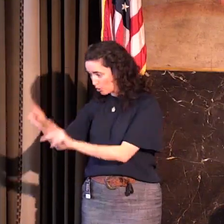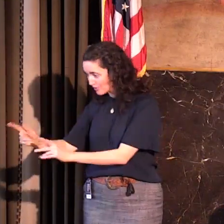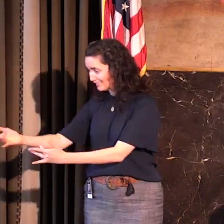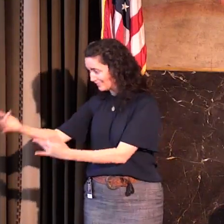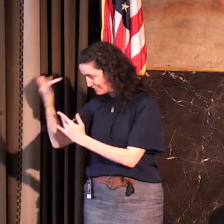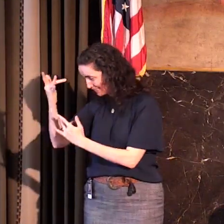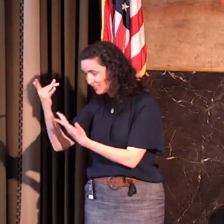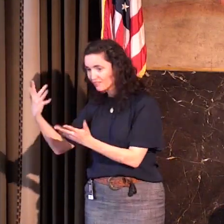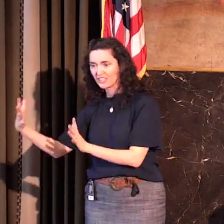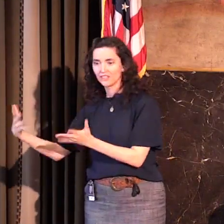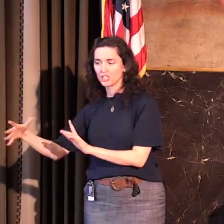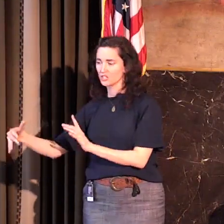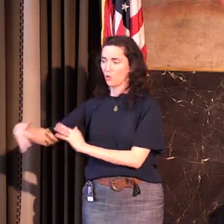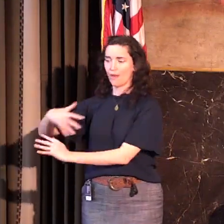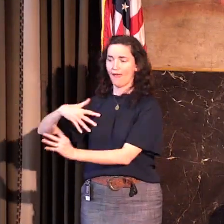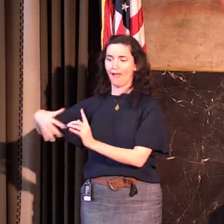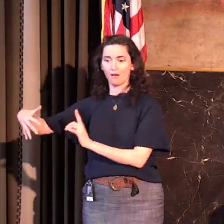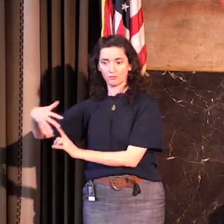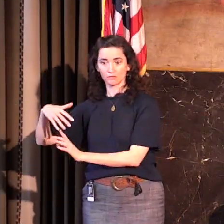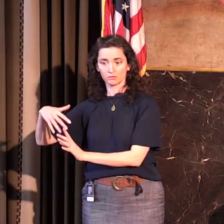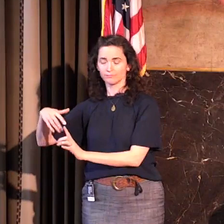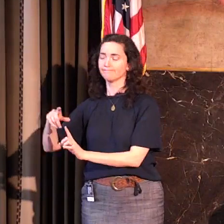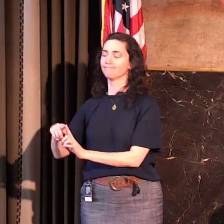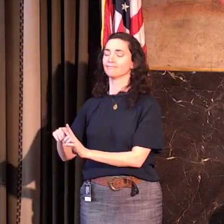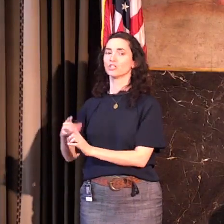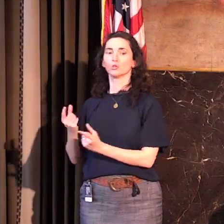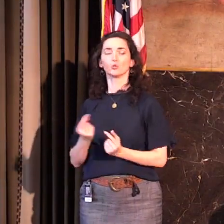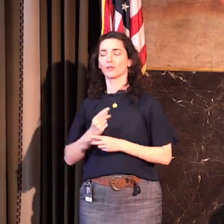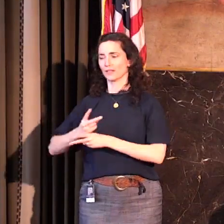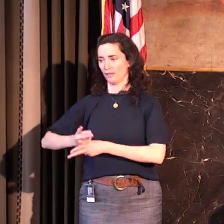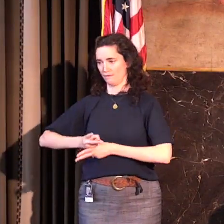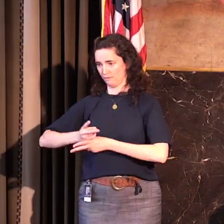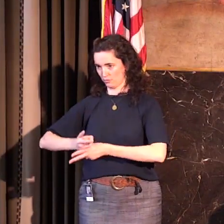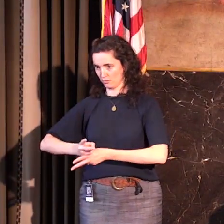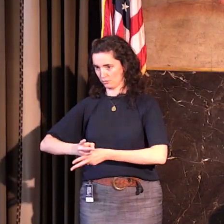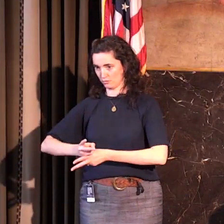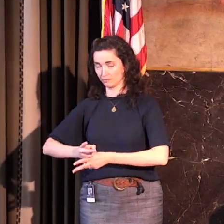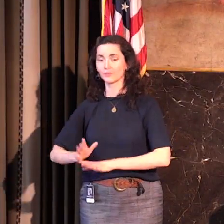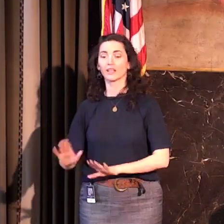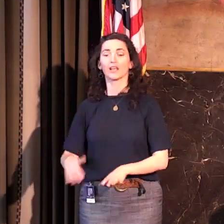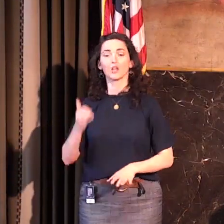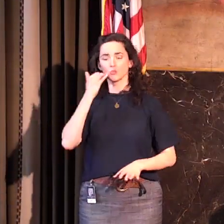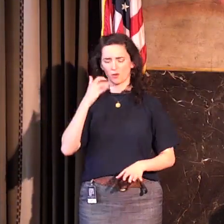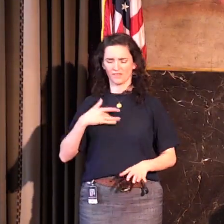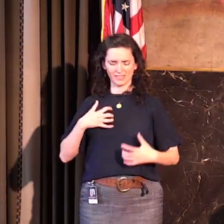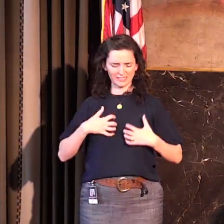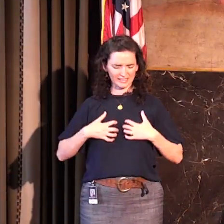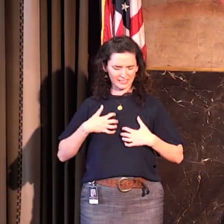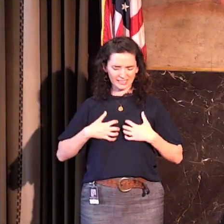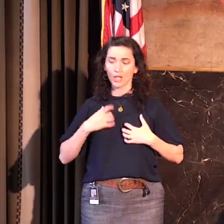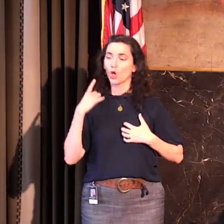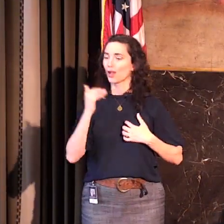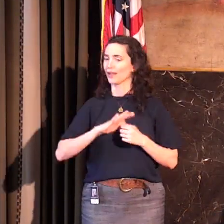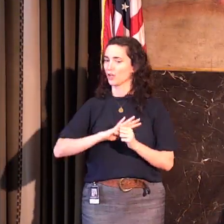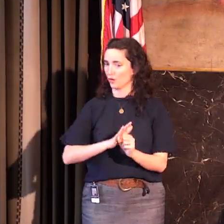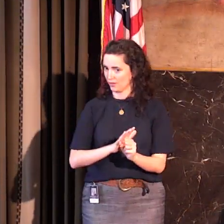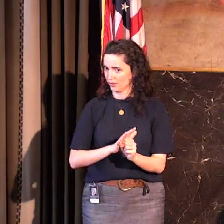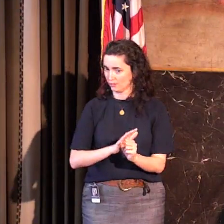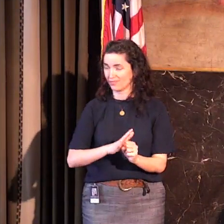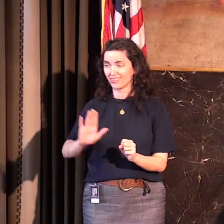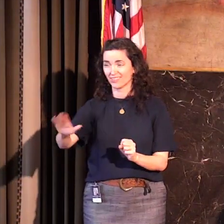that we're asking you to do. And if you develop symptoms that are consistent with COVID-19, given the level